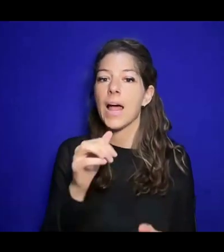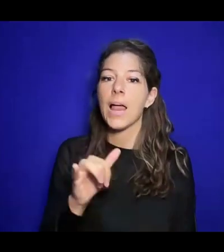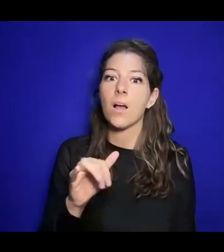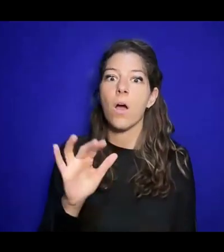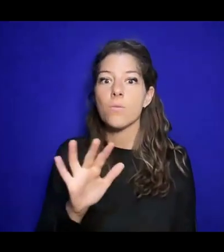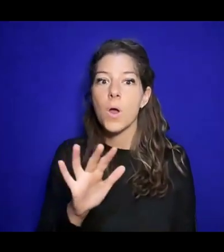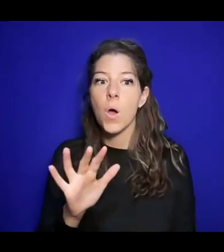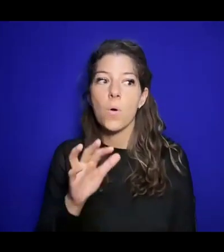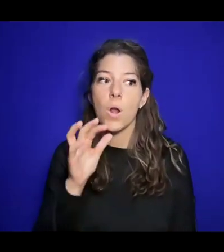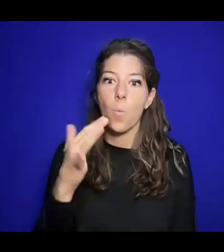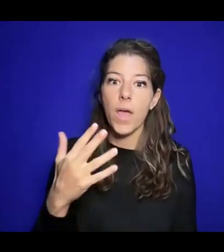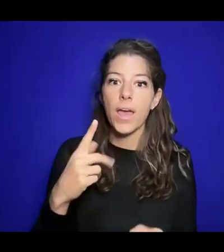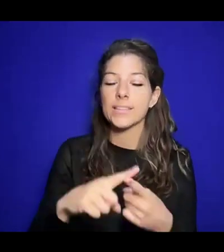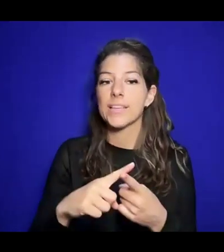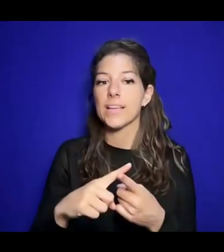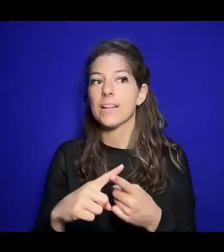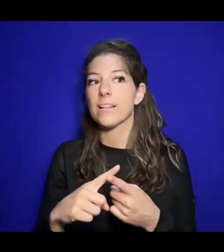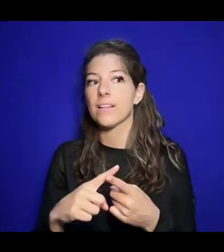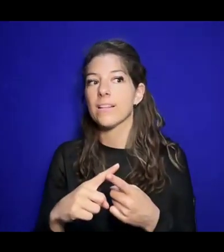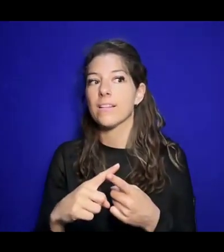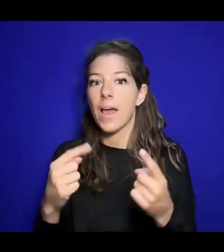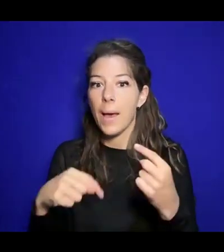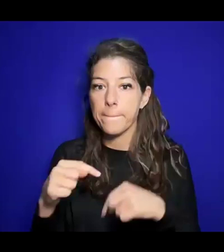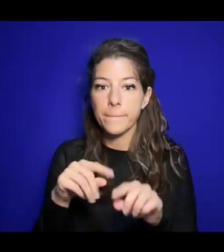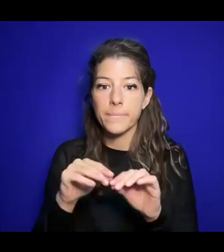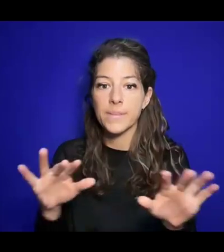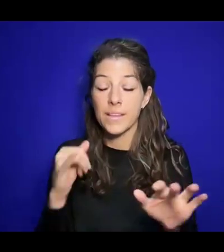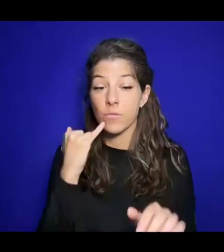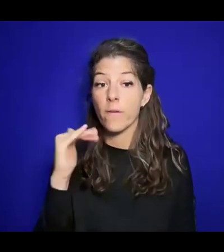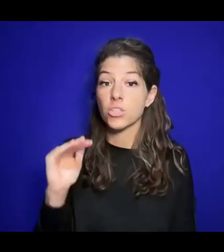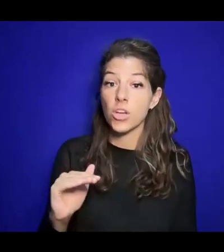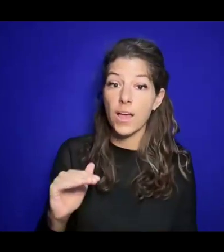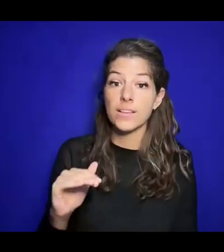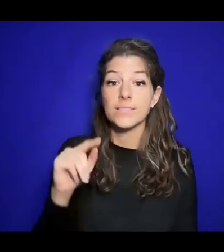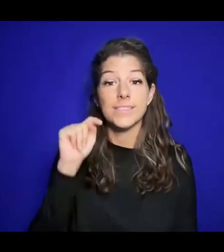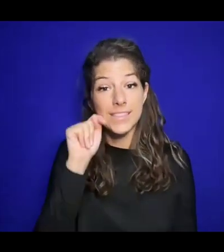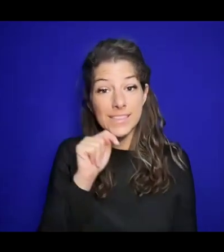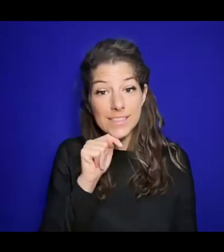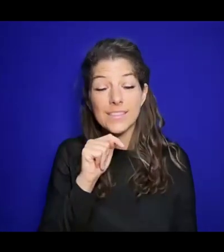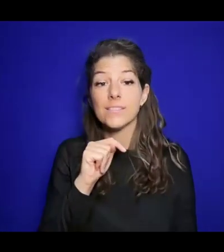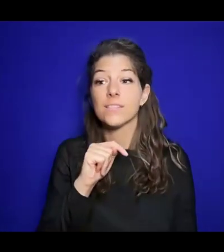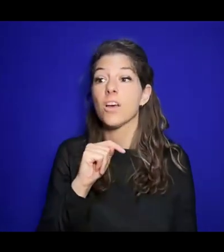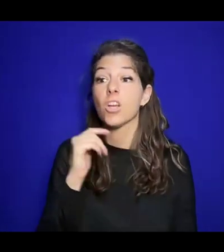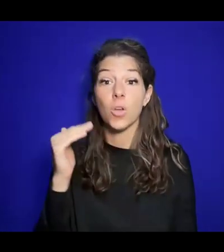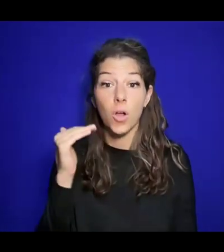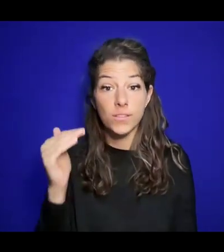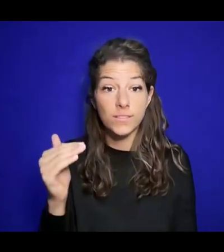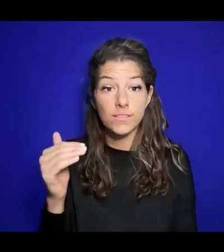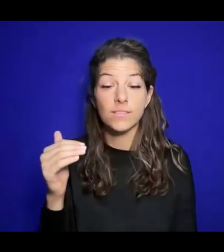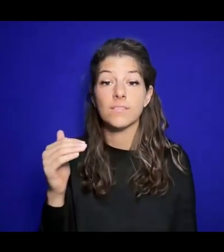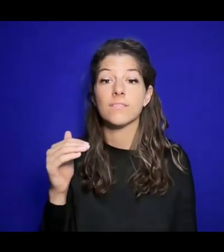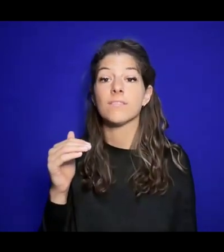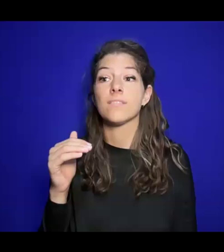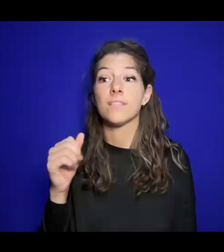no, let's not wait until this comes. If you have a child, a teen, even as an adult, and